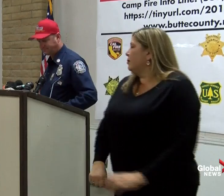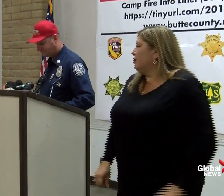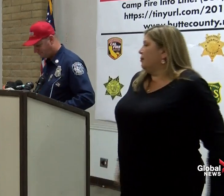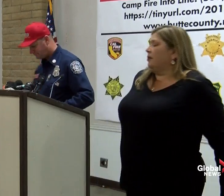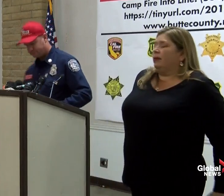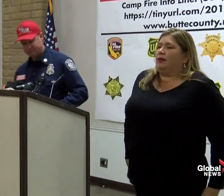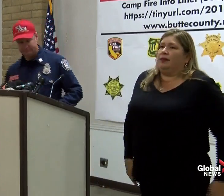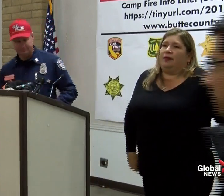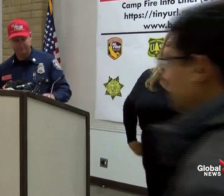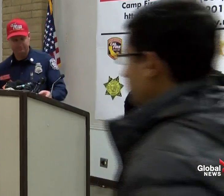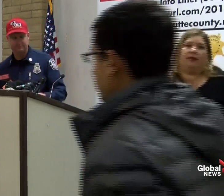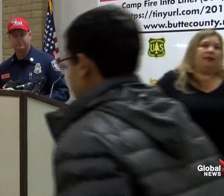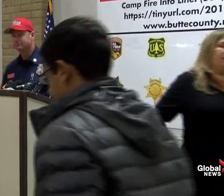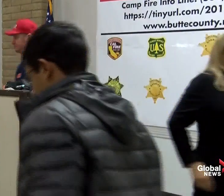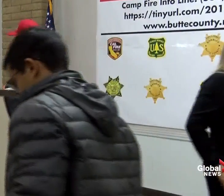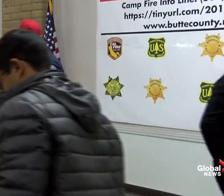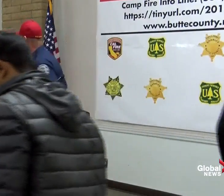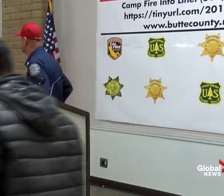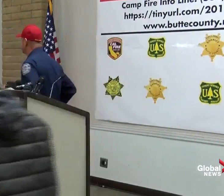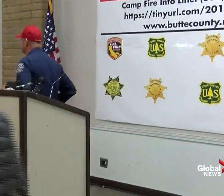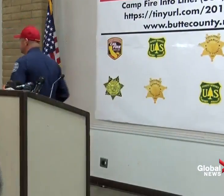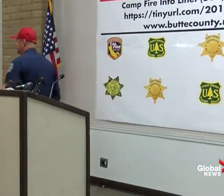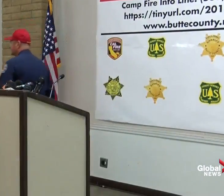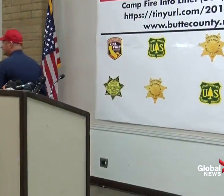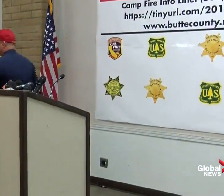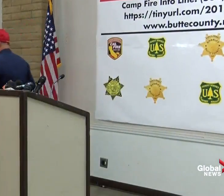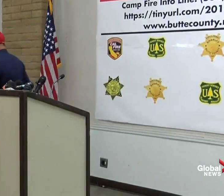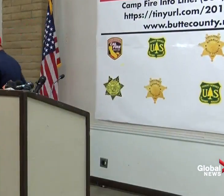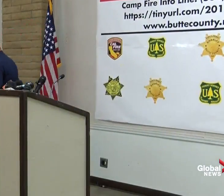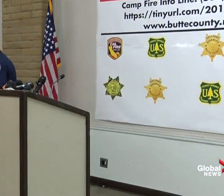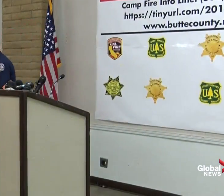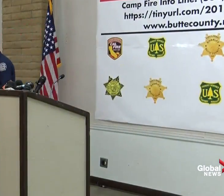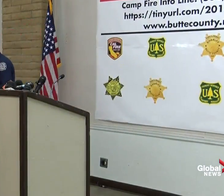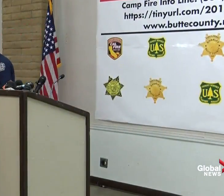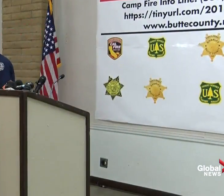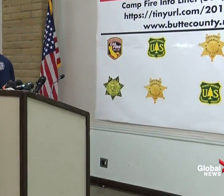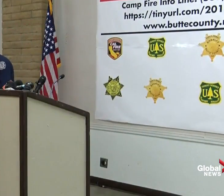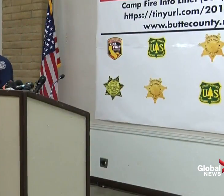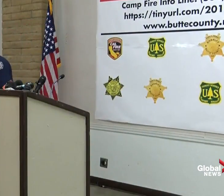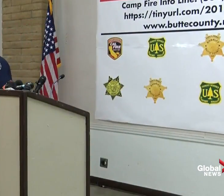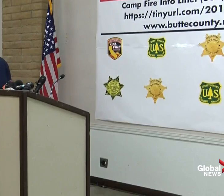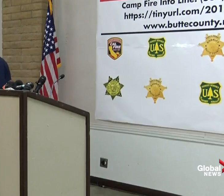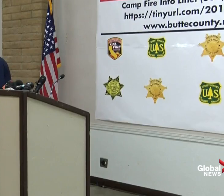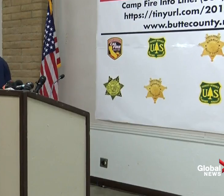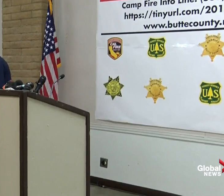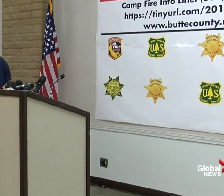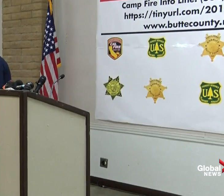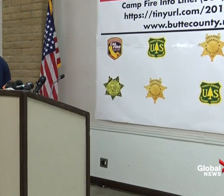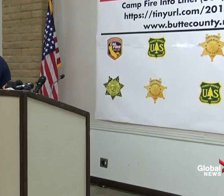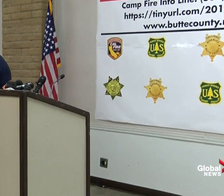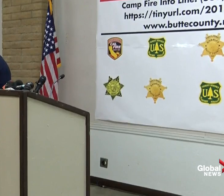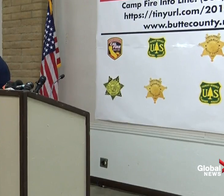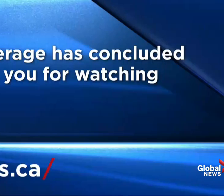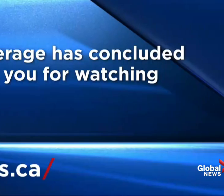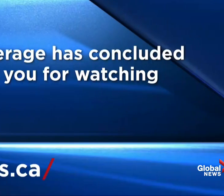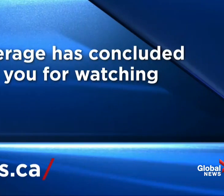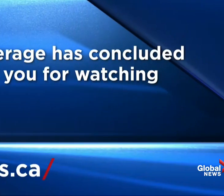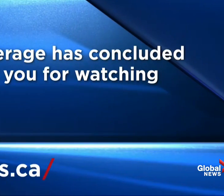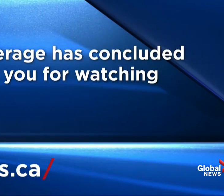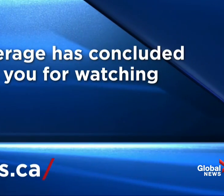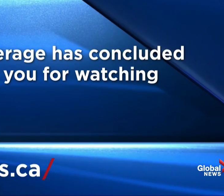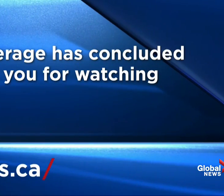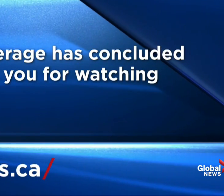You and I have been before. It's been a very long time. Yeah. I'm from Sacramento. Yeah. There.